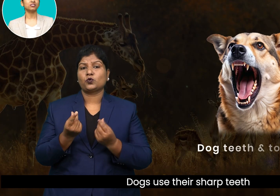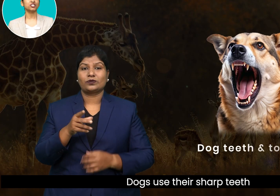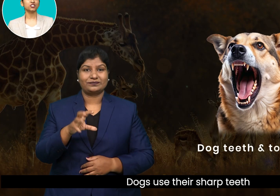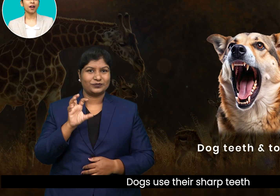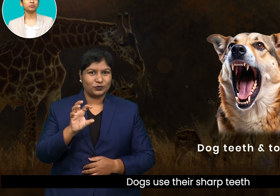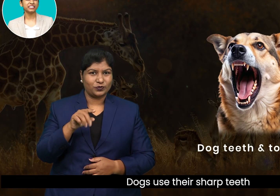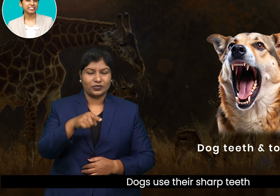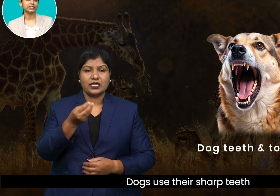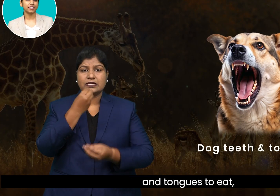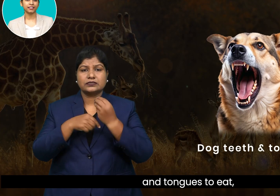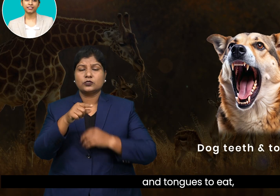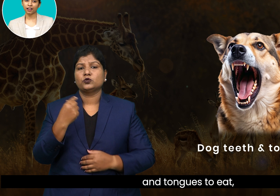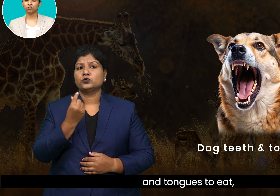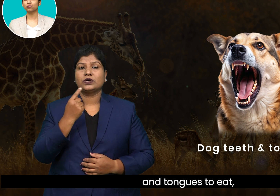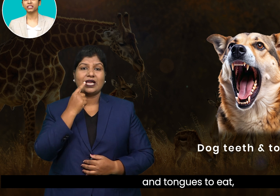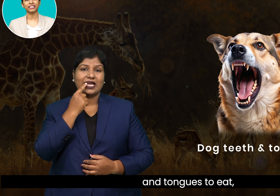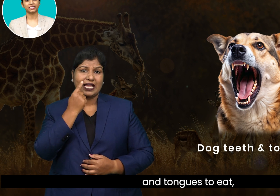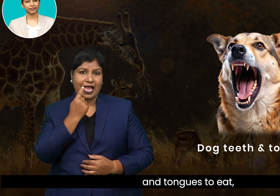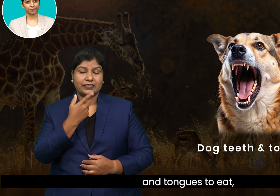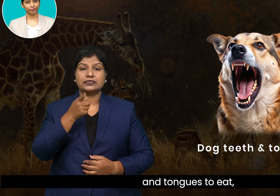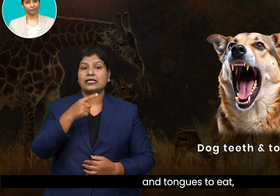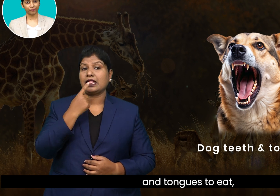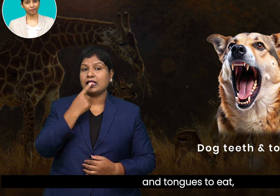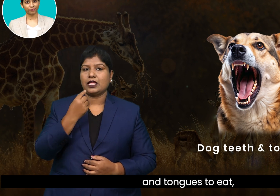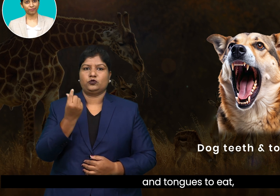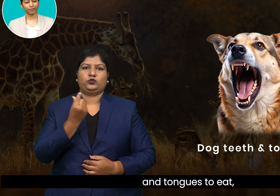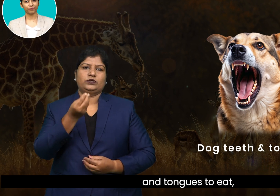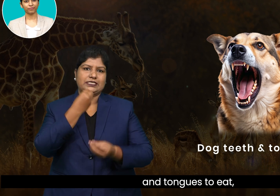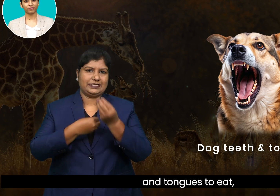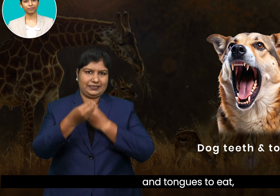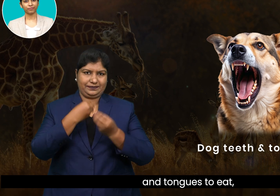Dogs use the sharp teeth and tongues to eat.